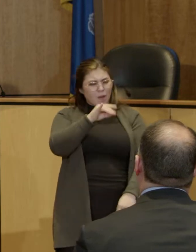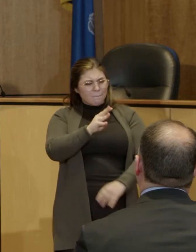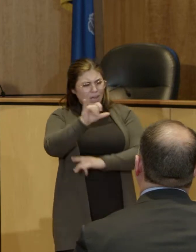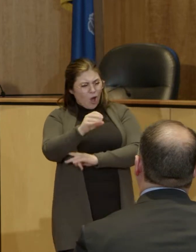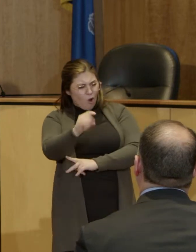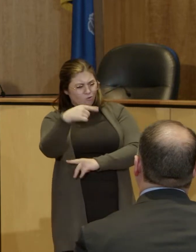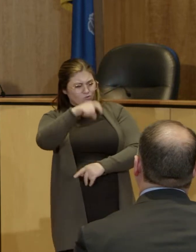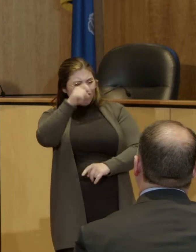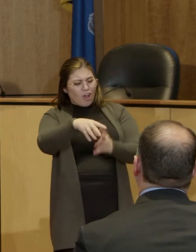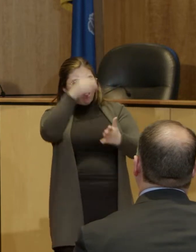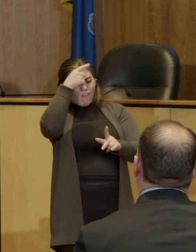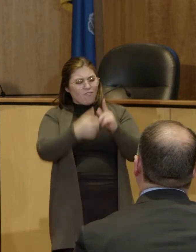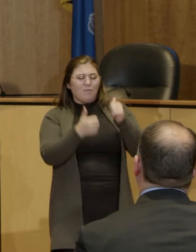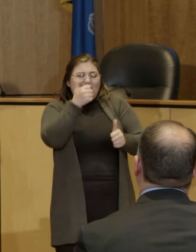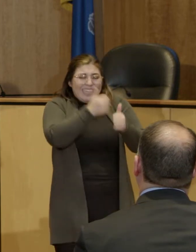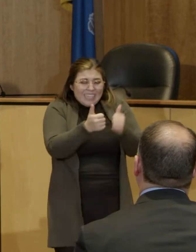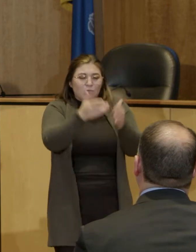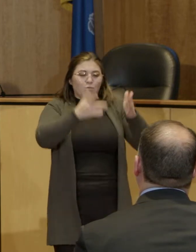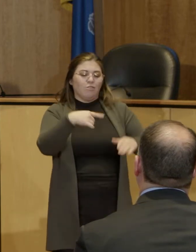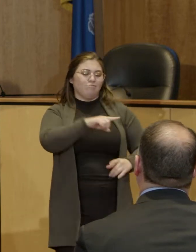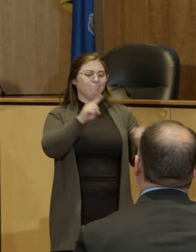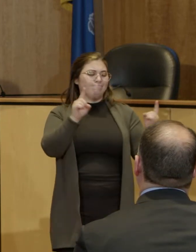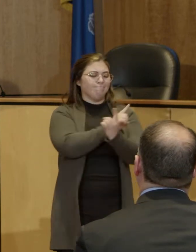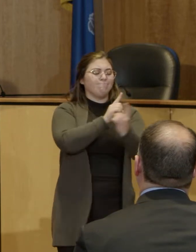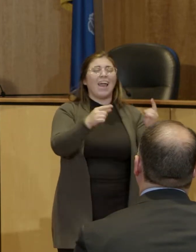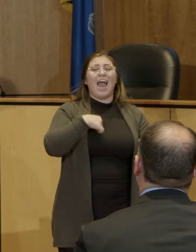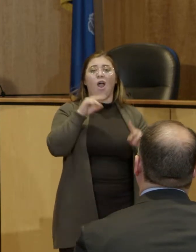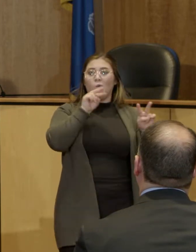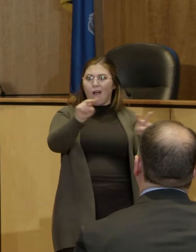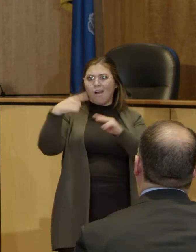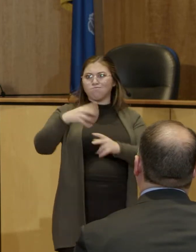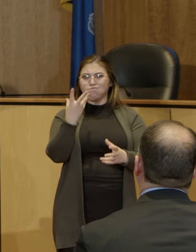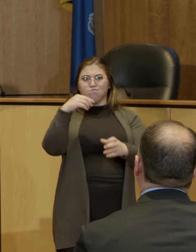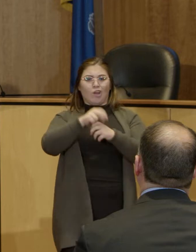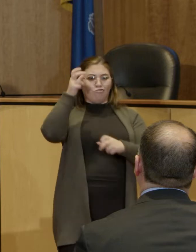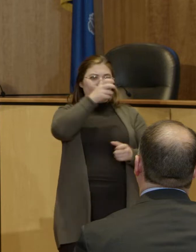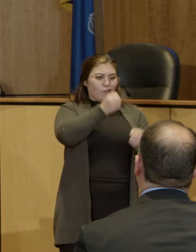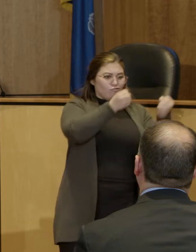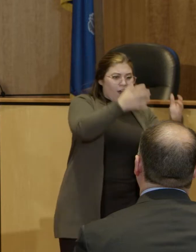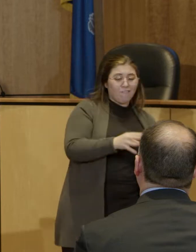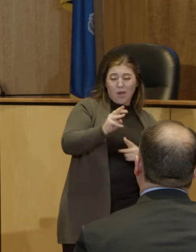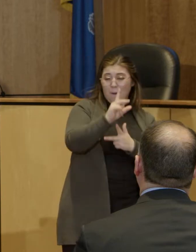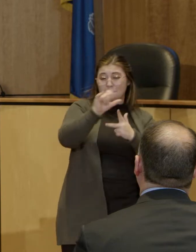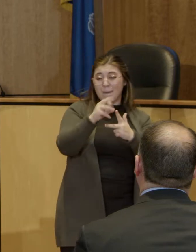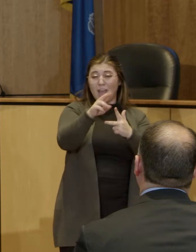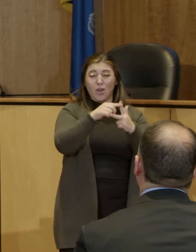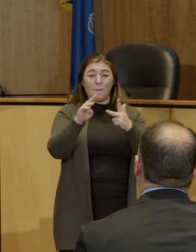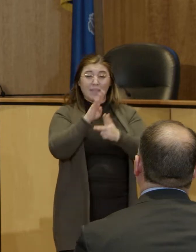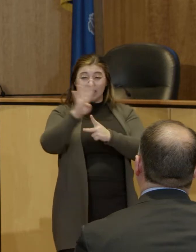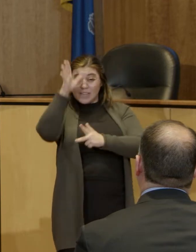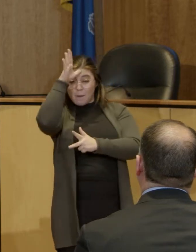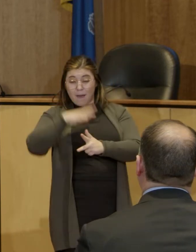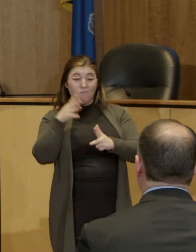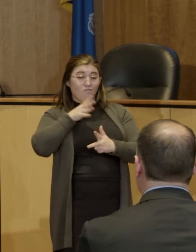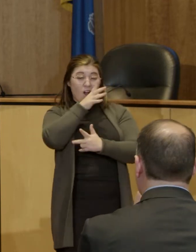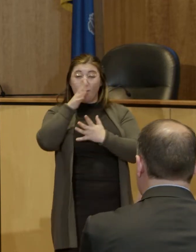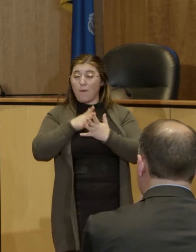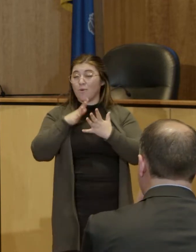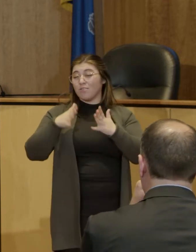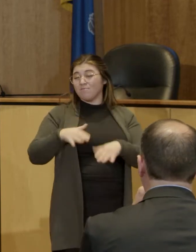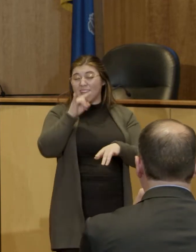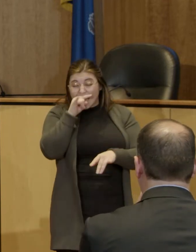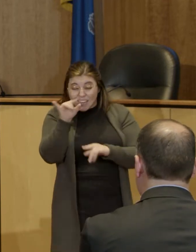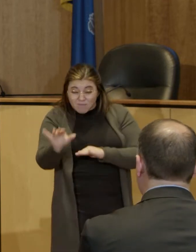from each and every person you meet." I watched her engage the truck driver, the mayor, the businessman, the farmer, the